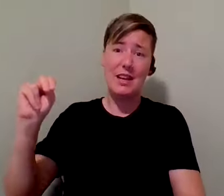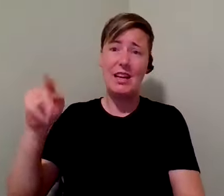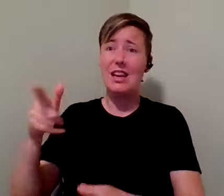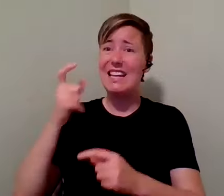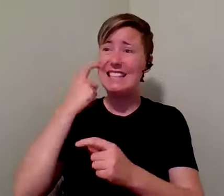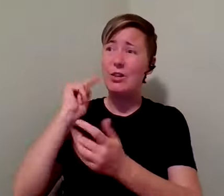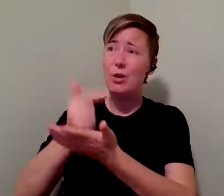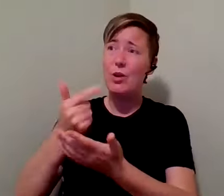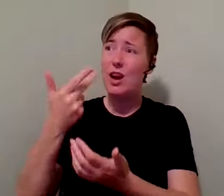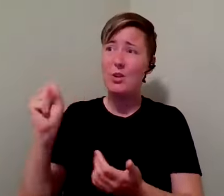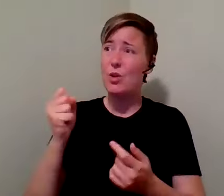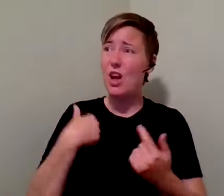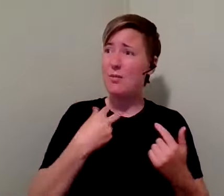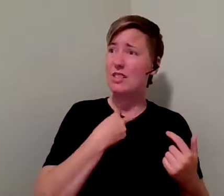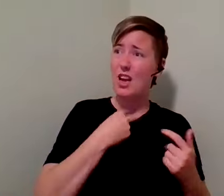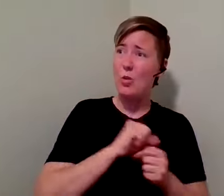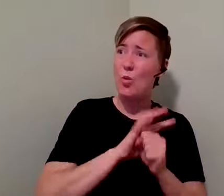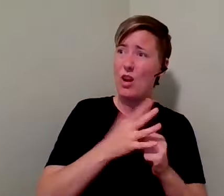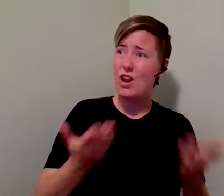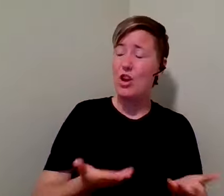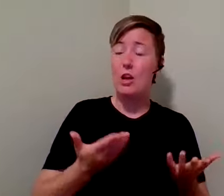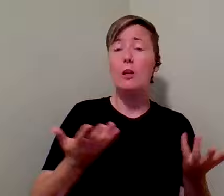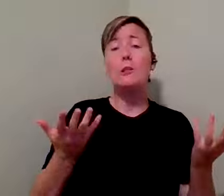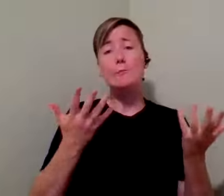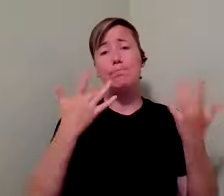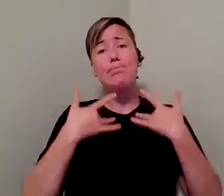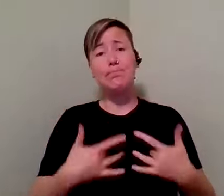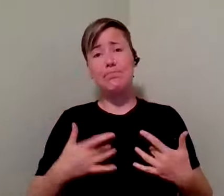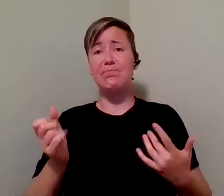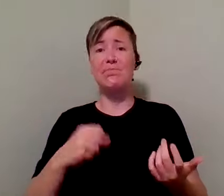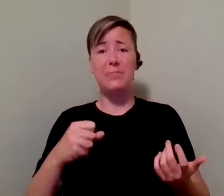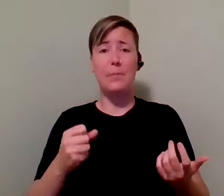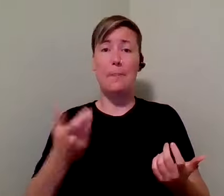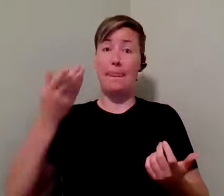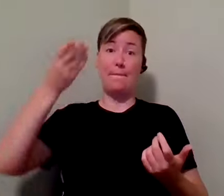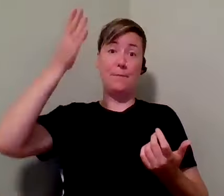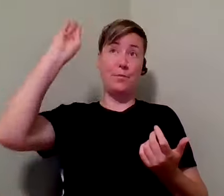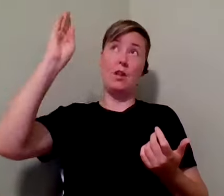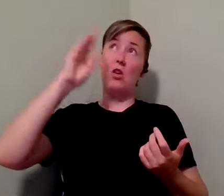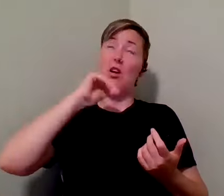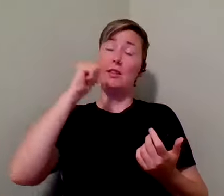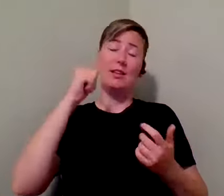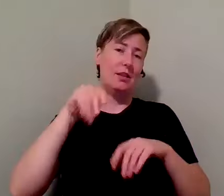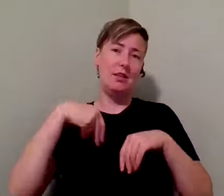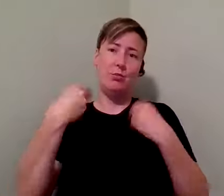that. You know, so it is. That's, God doesn't do anything by mistake. Couldn't make a